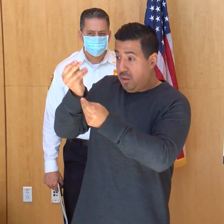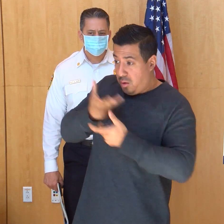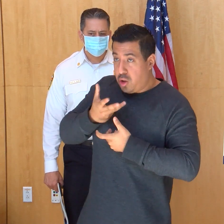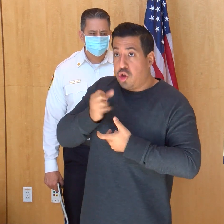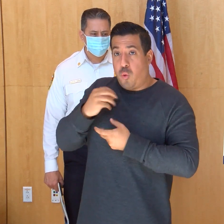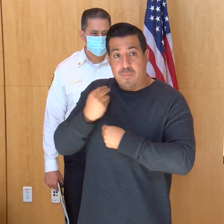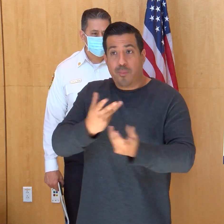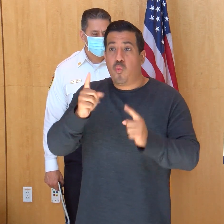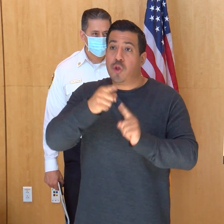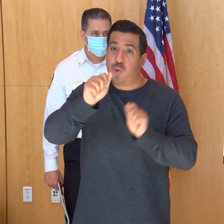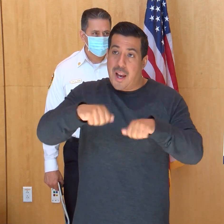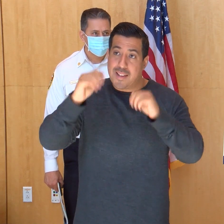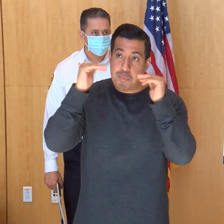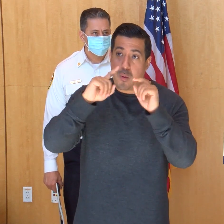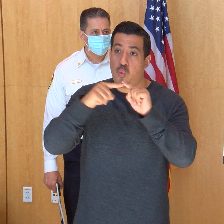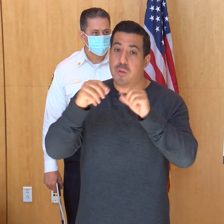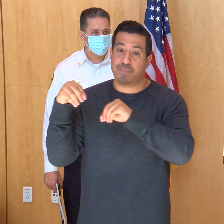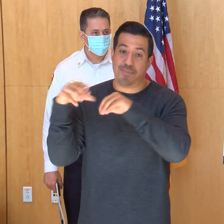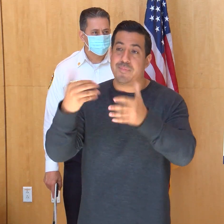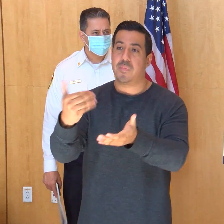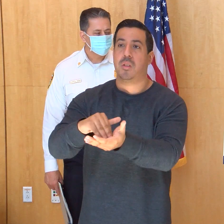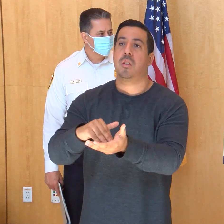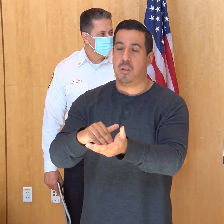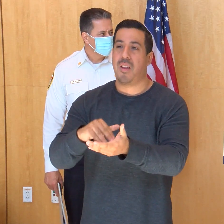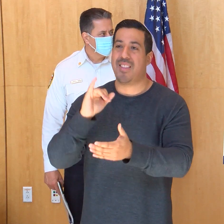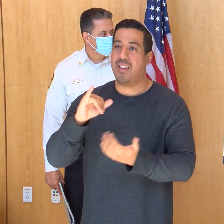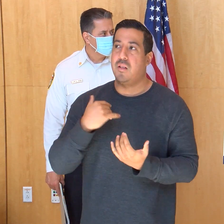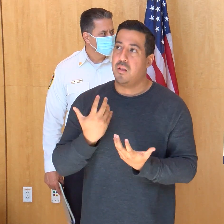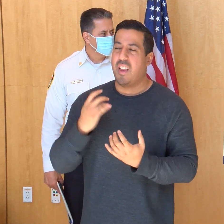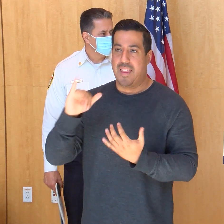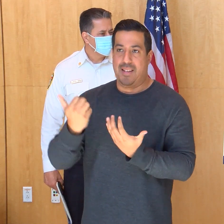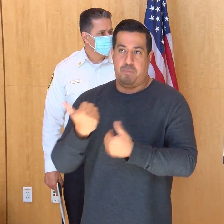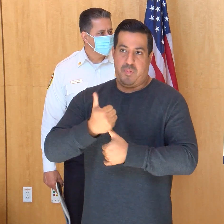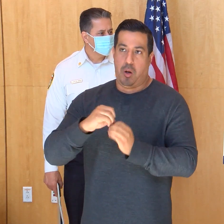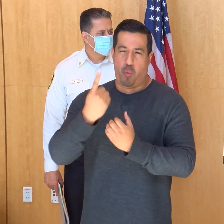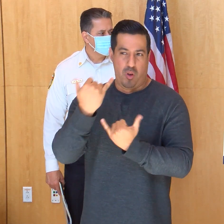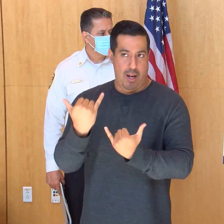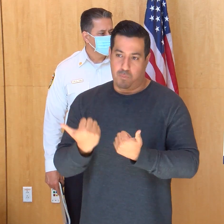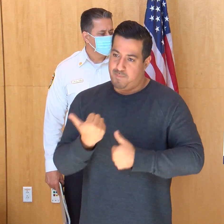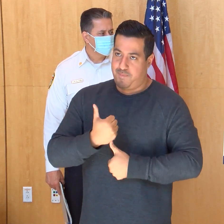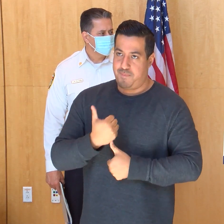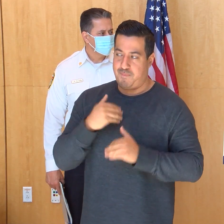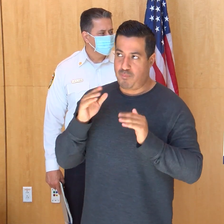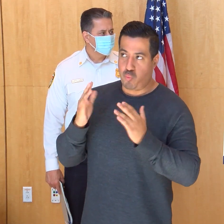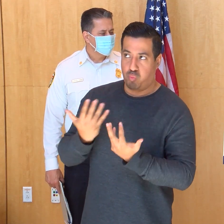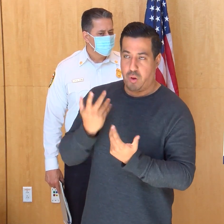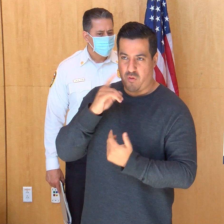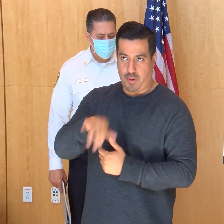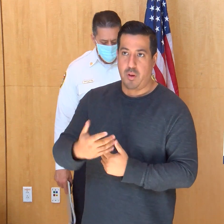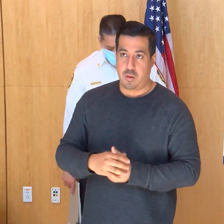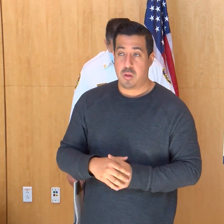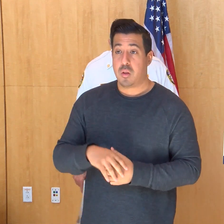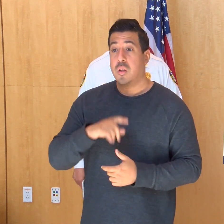can expect the power to be restored. But that's priority number one. In addition, you